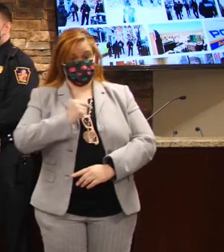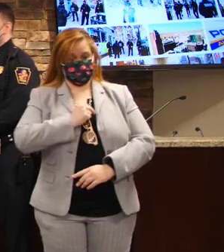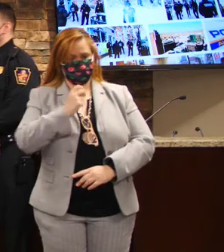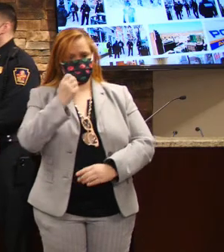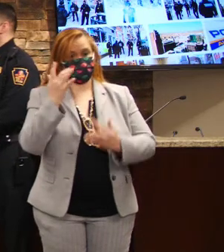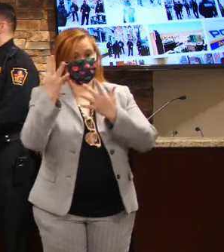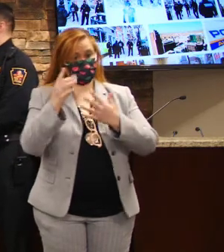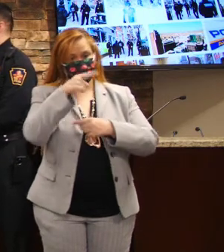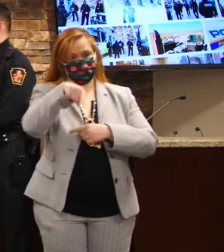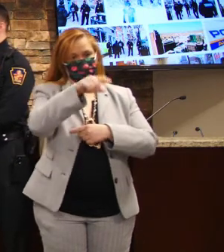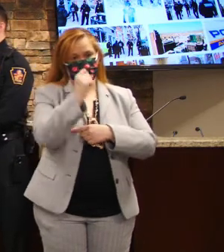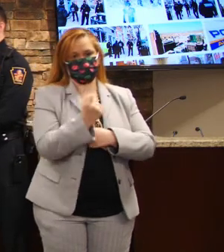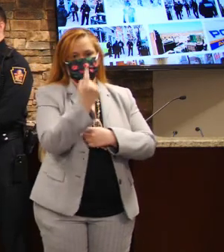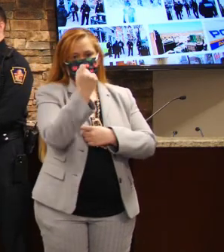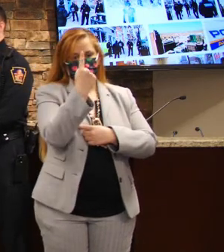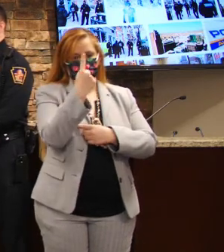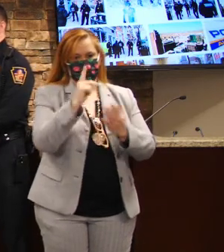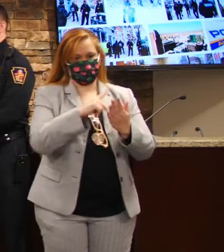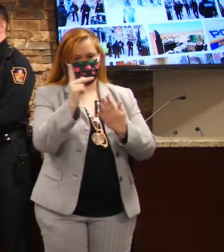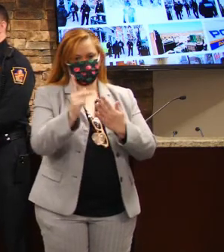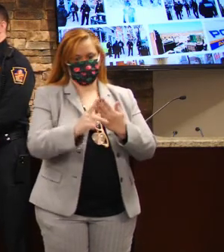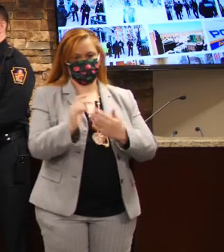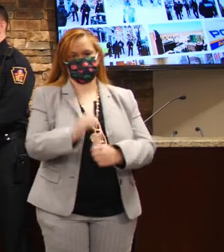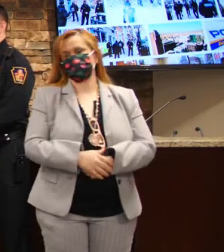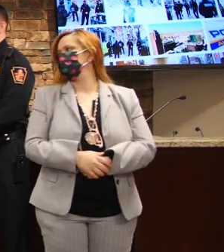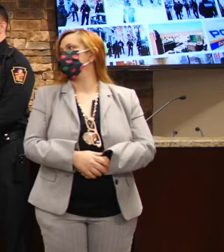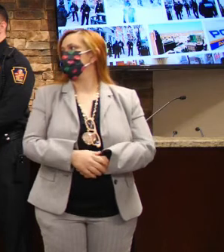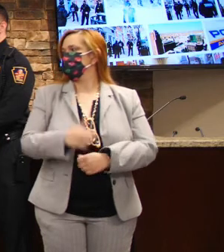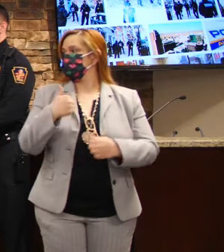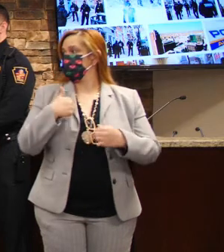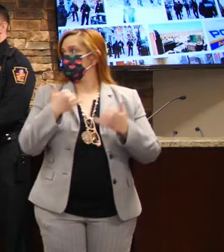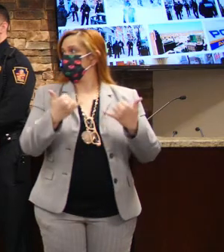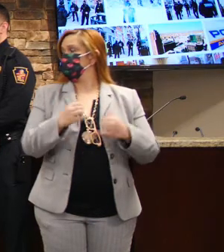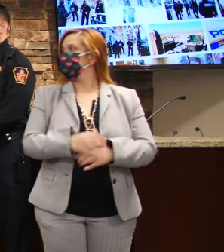over a year ago with the idea of days like this in mind.